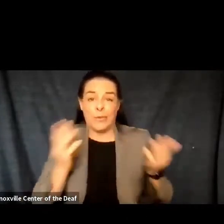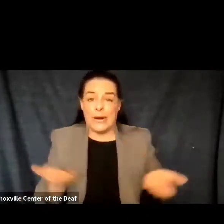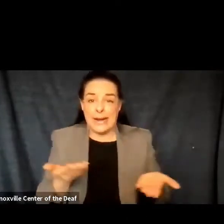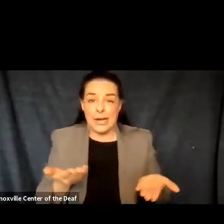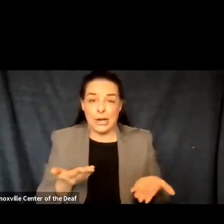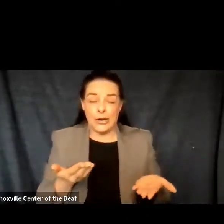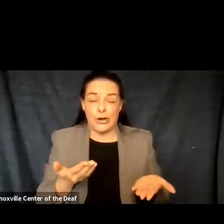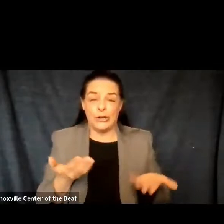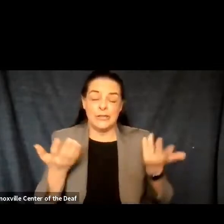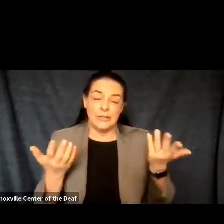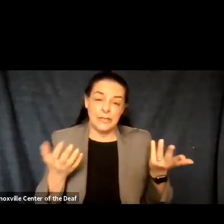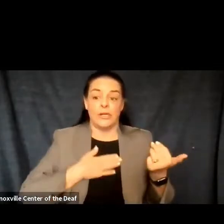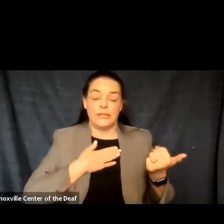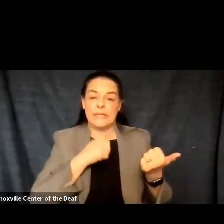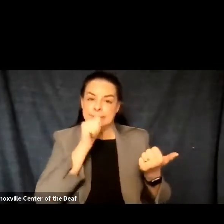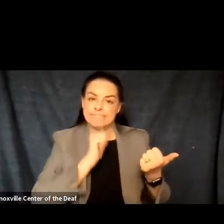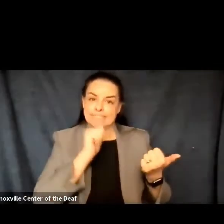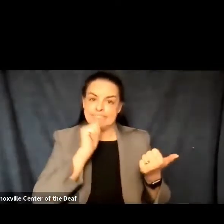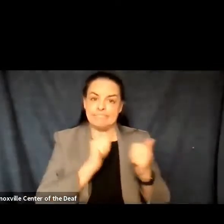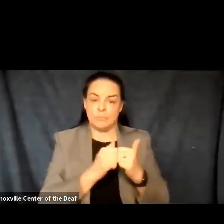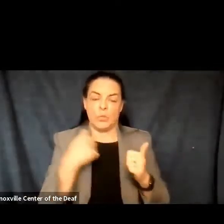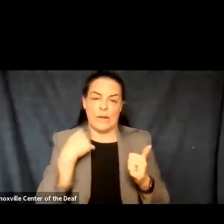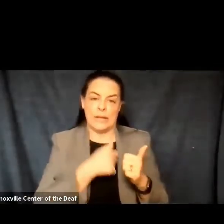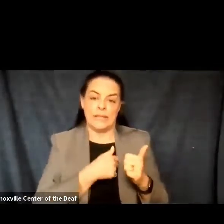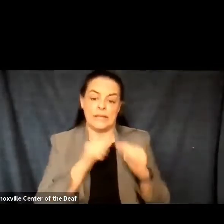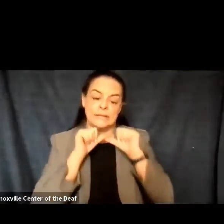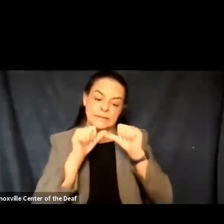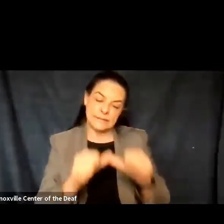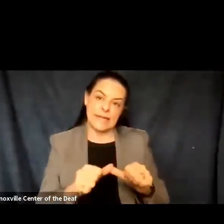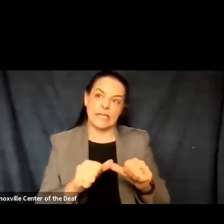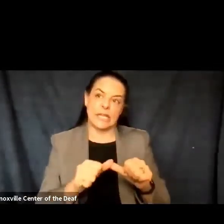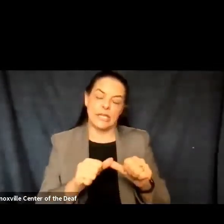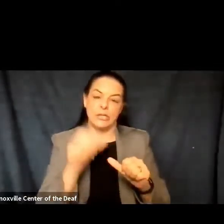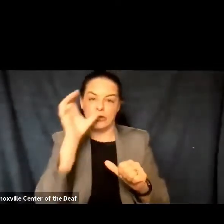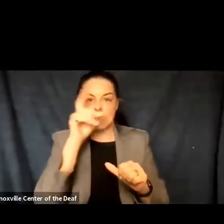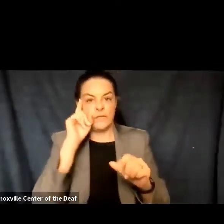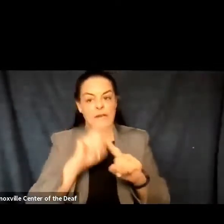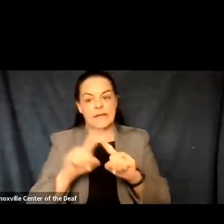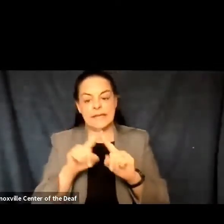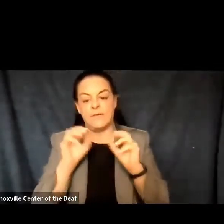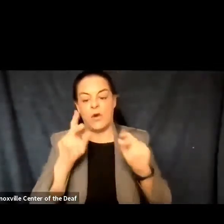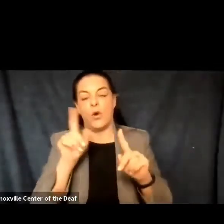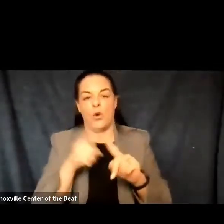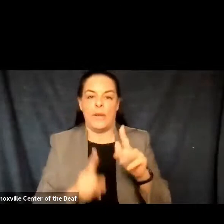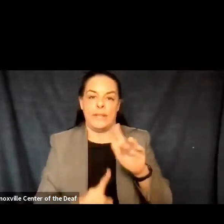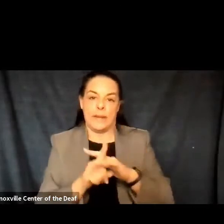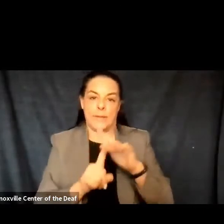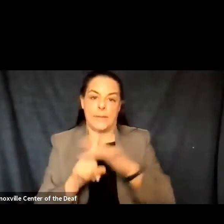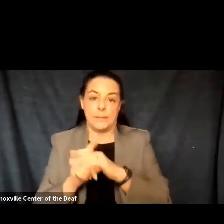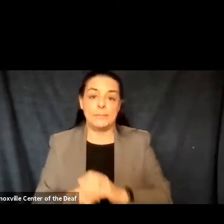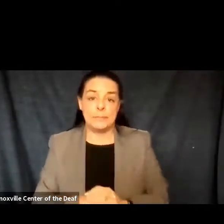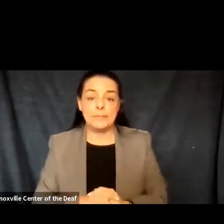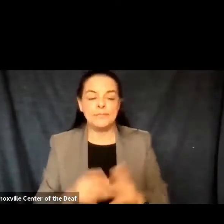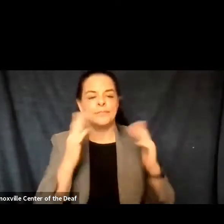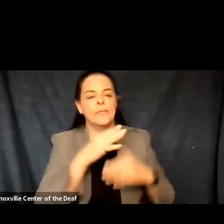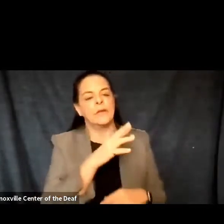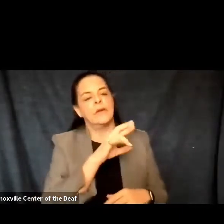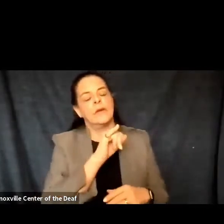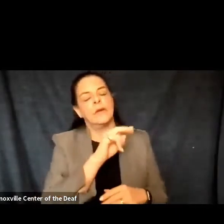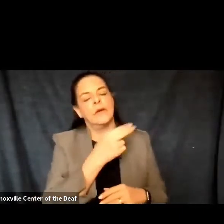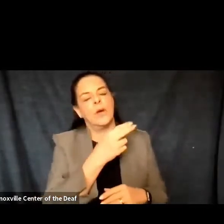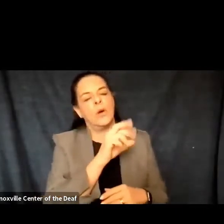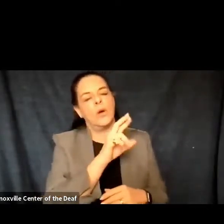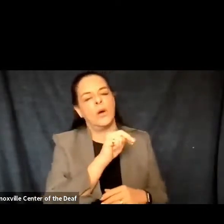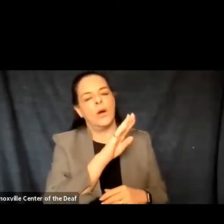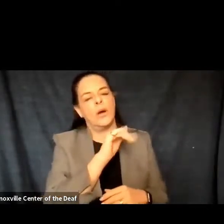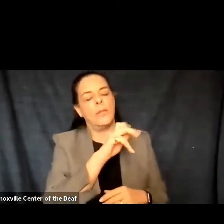you stay patient with us and continue to seek out opportunities as they arise. From Brian Hornback, when